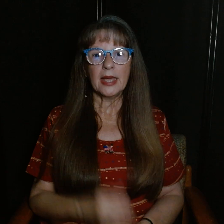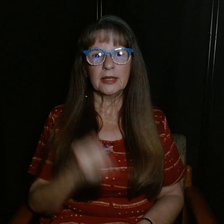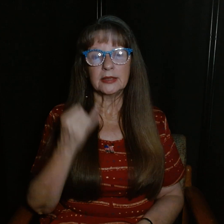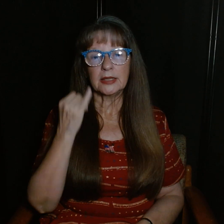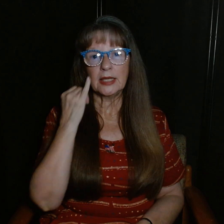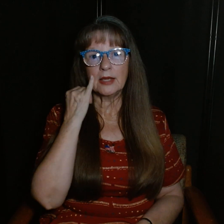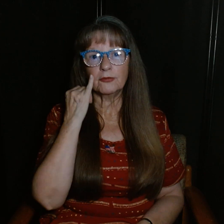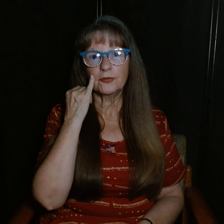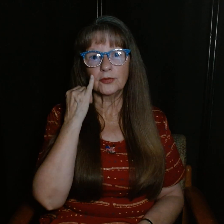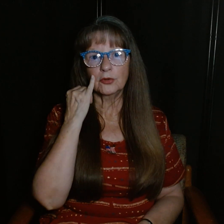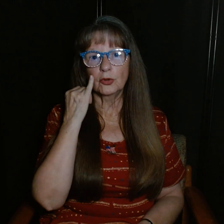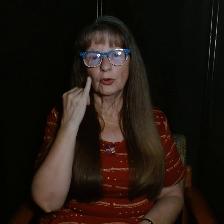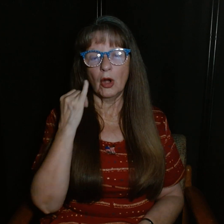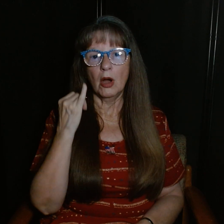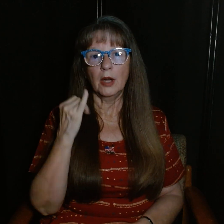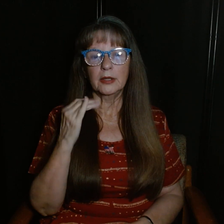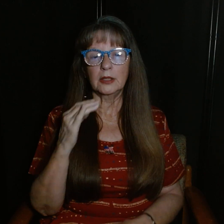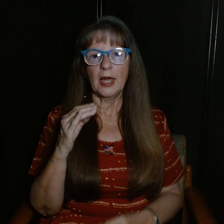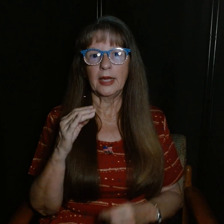And if you're on like